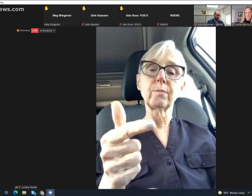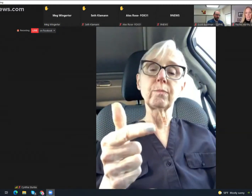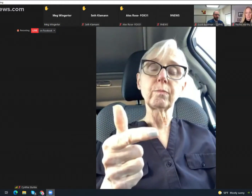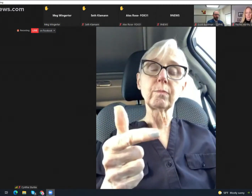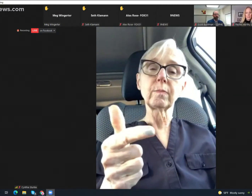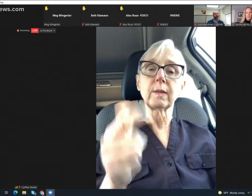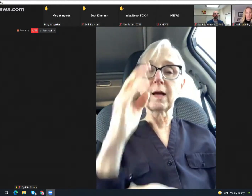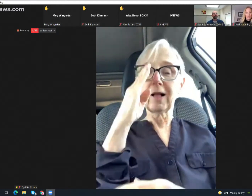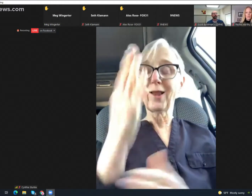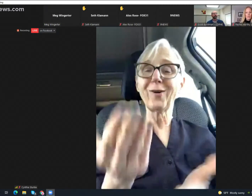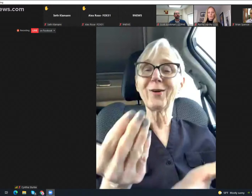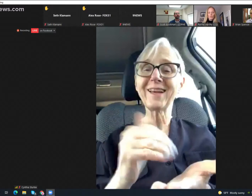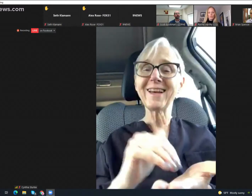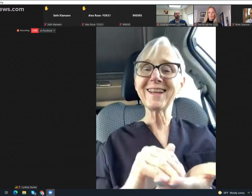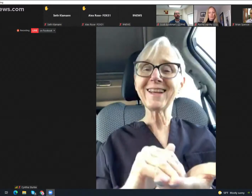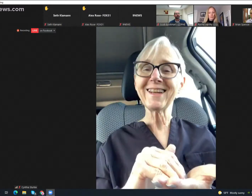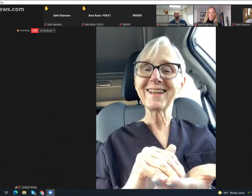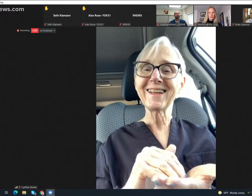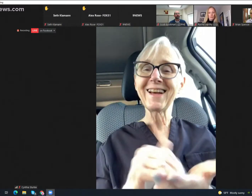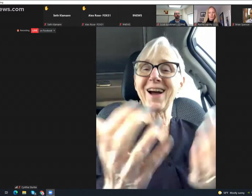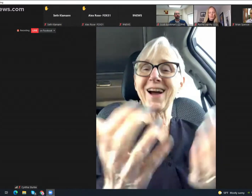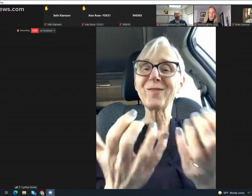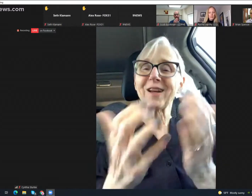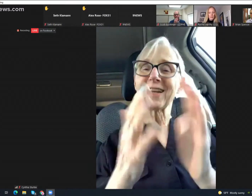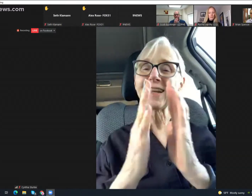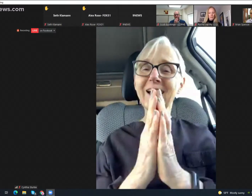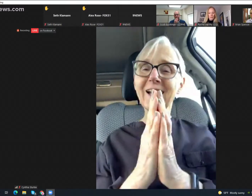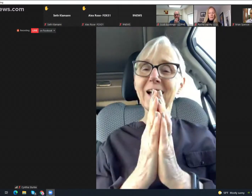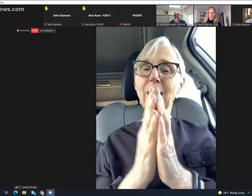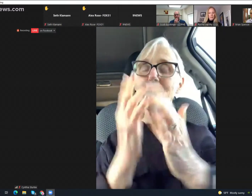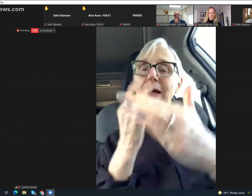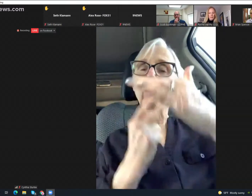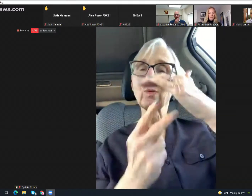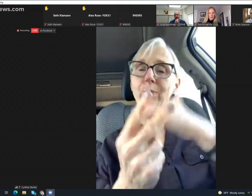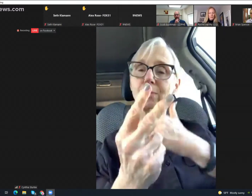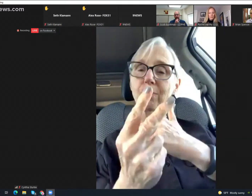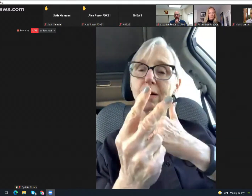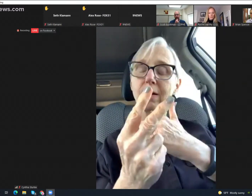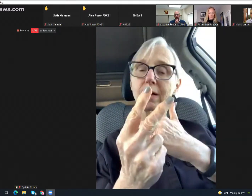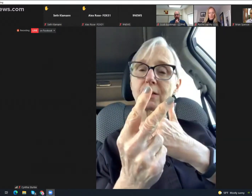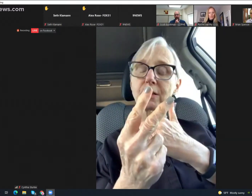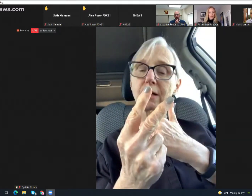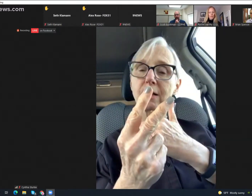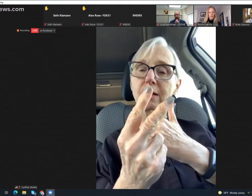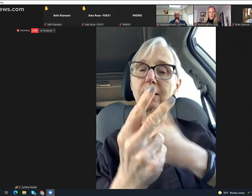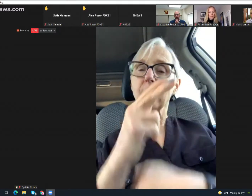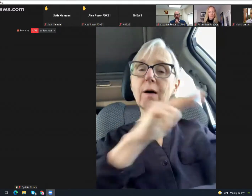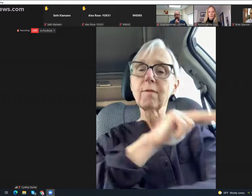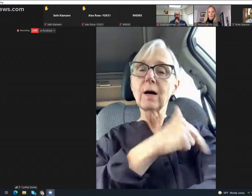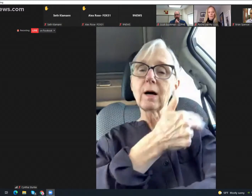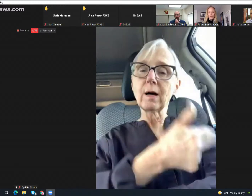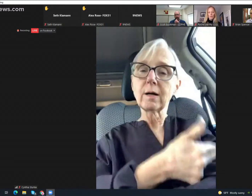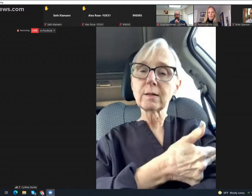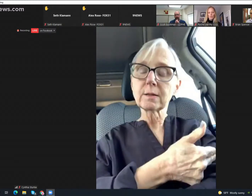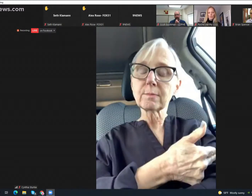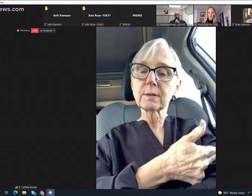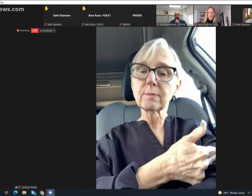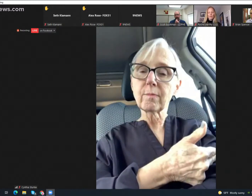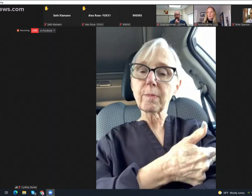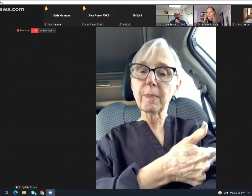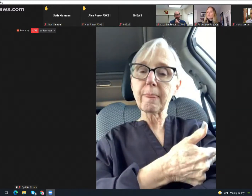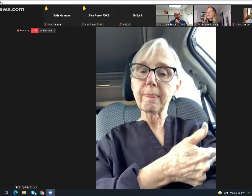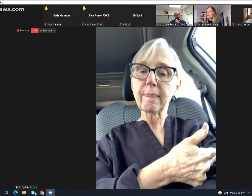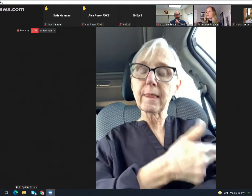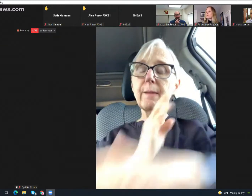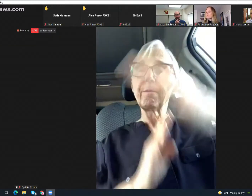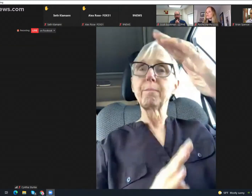Hello again. I wanted to ask about the projections that the hospitalizations could be peaking